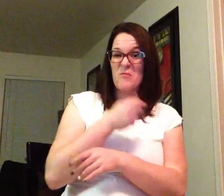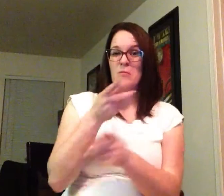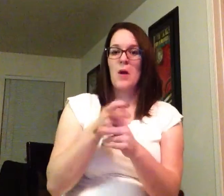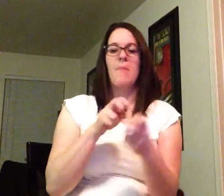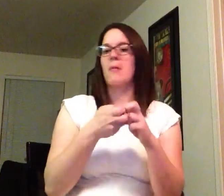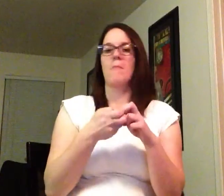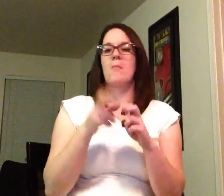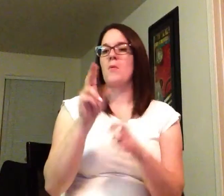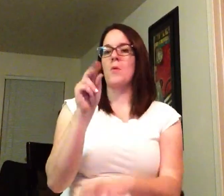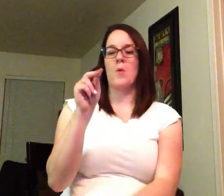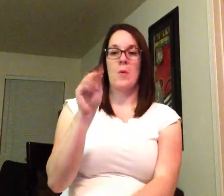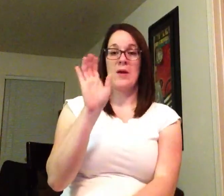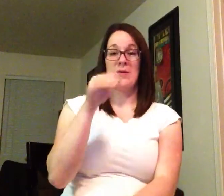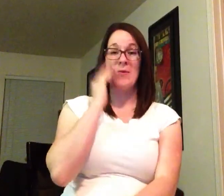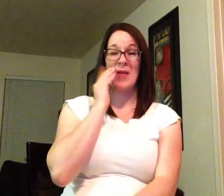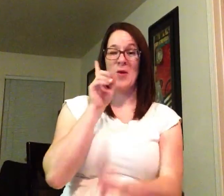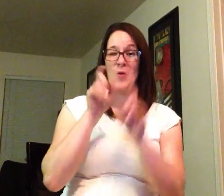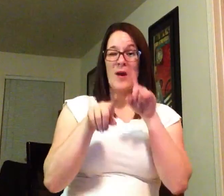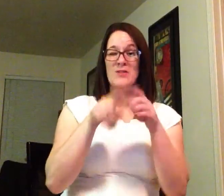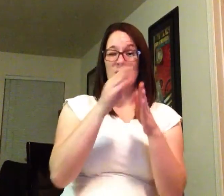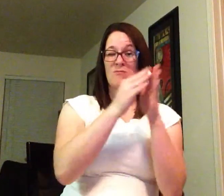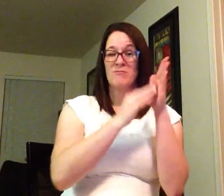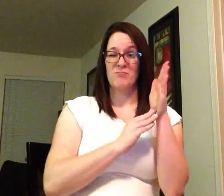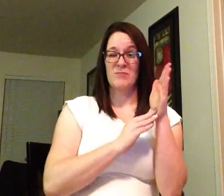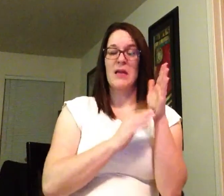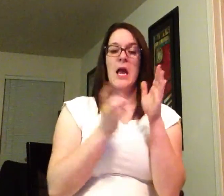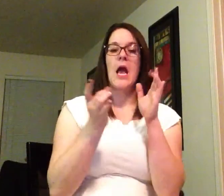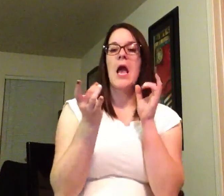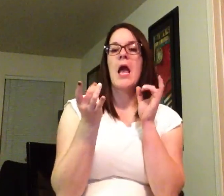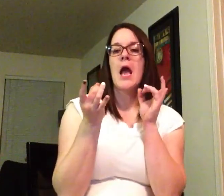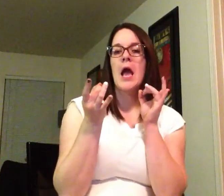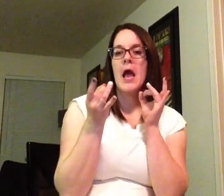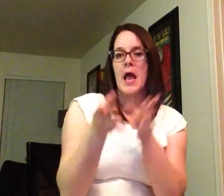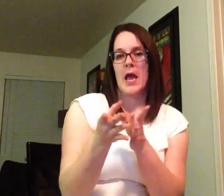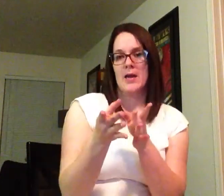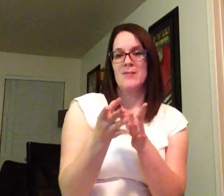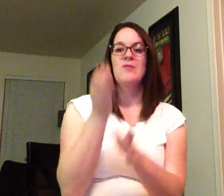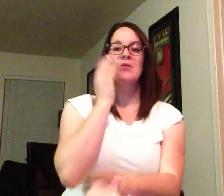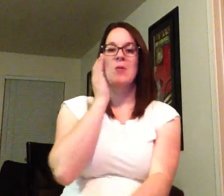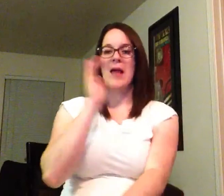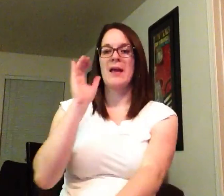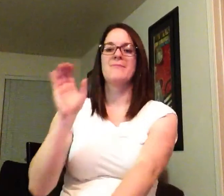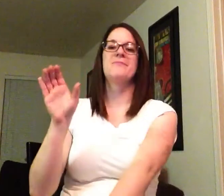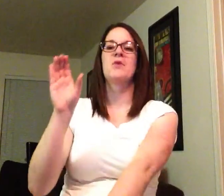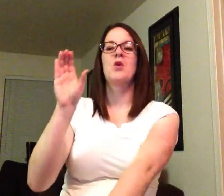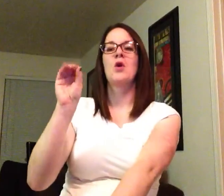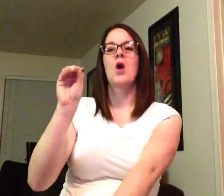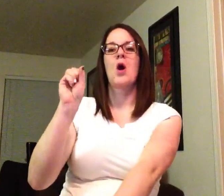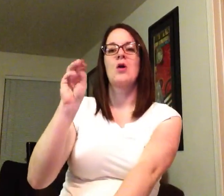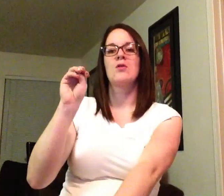kind. And I certainly don't like questionnaires that are like Cosmo quizzes. So I just copied and pasted from my